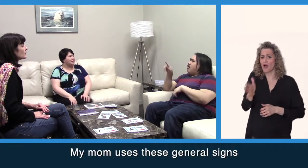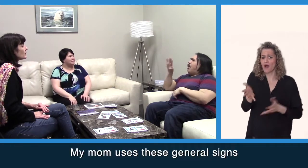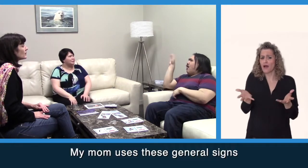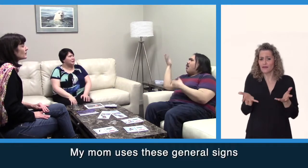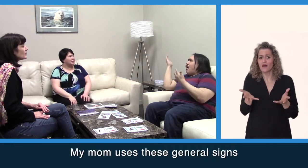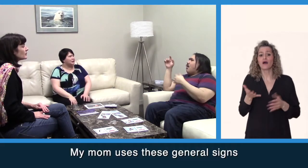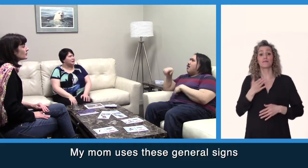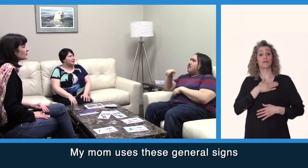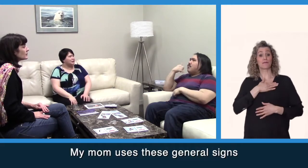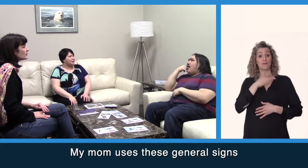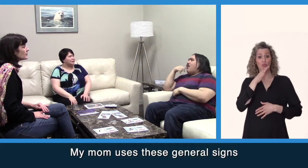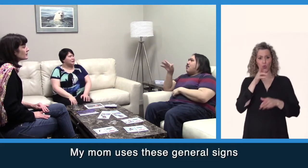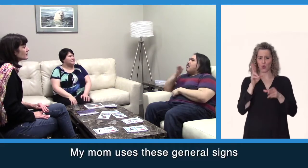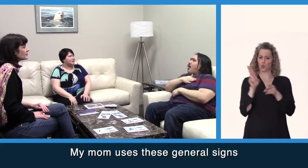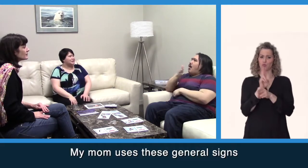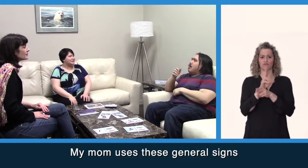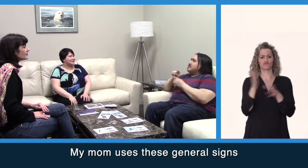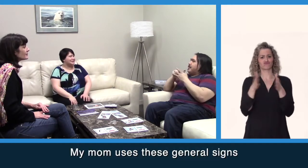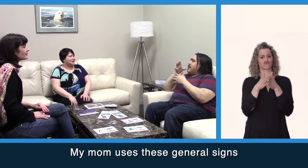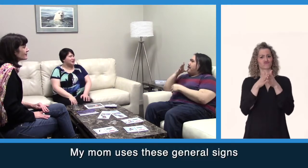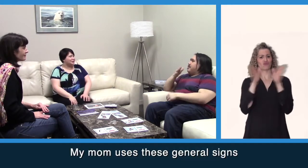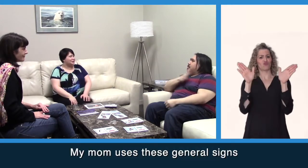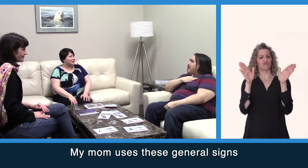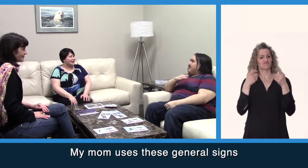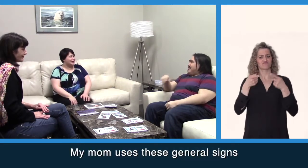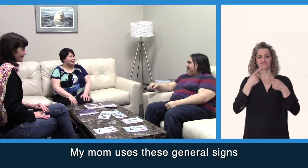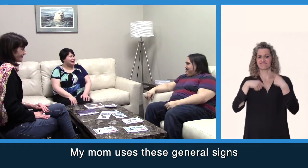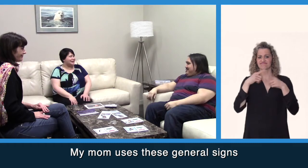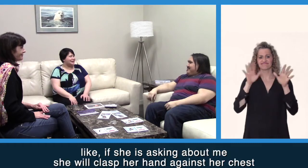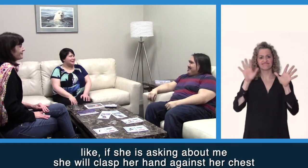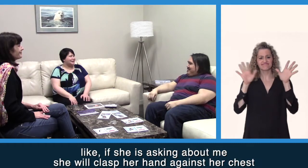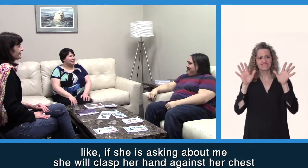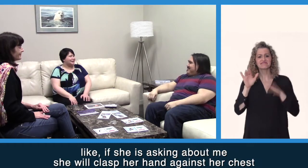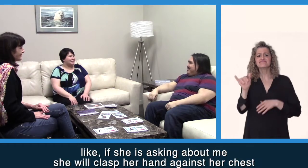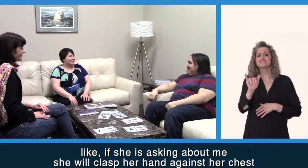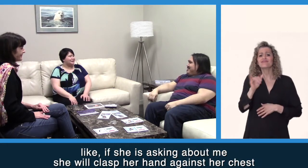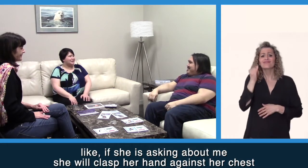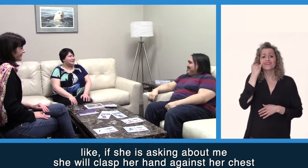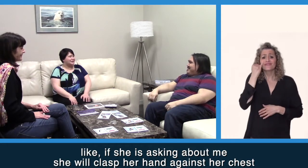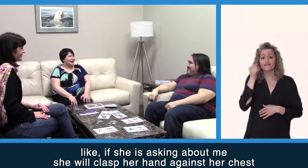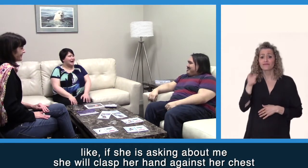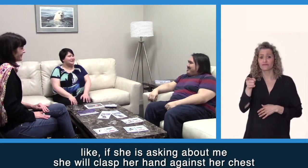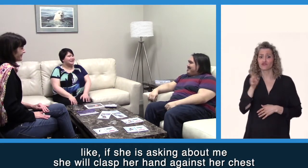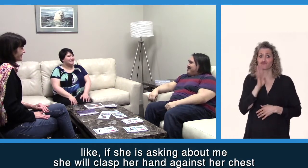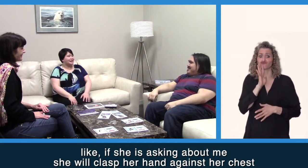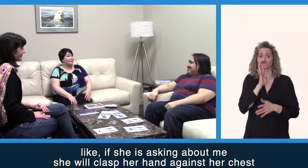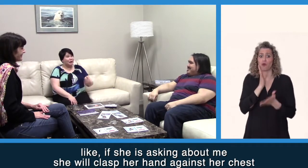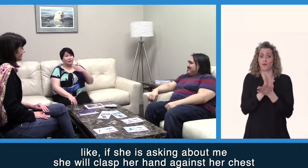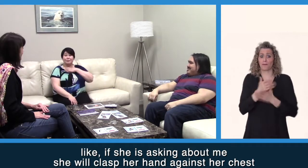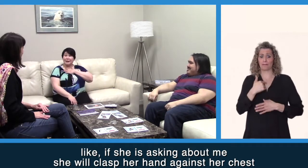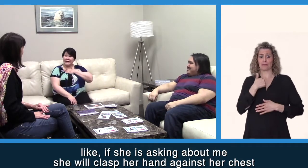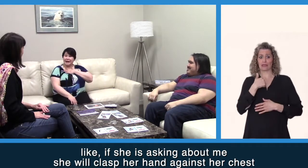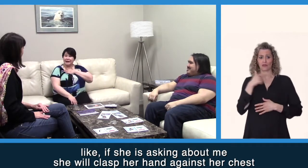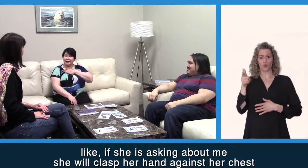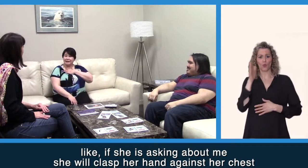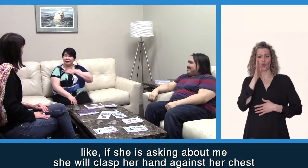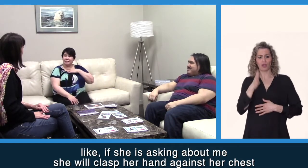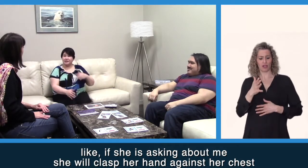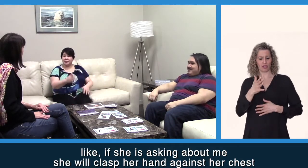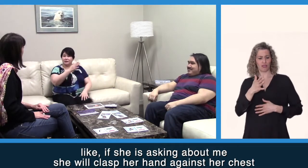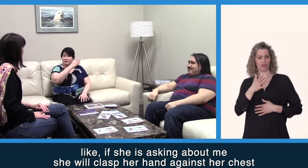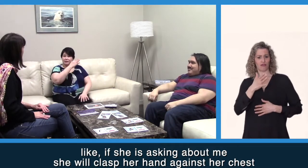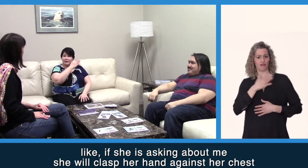My mom uses these general signs, like if he's asking about